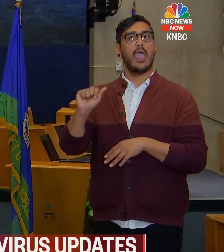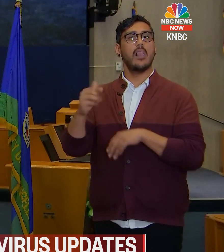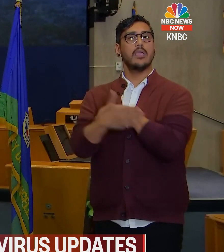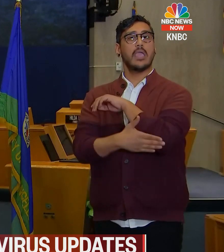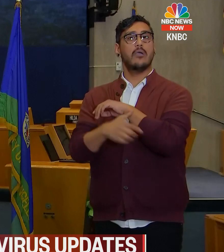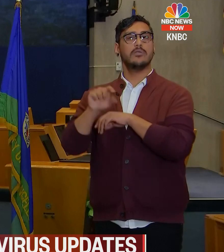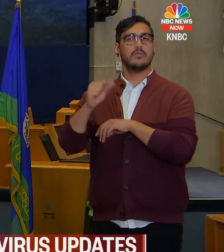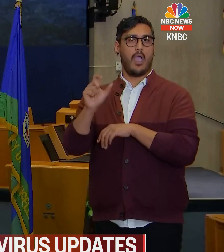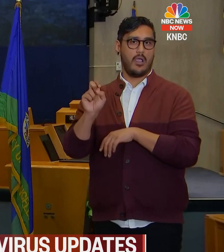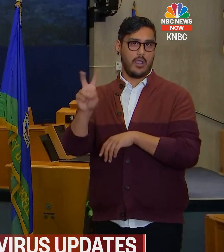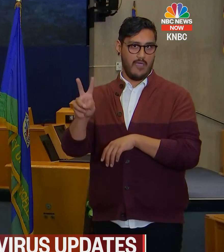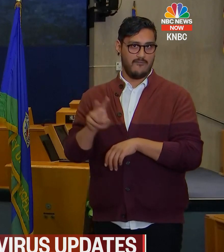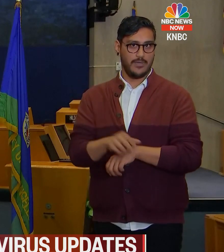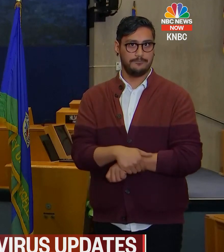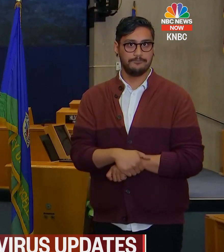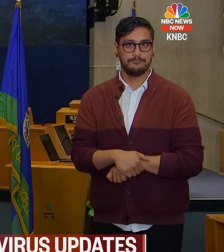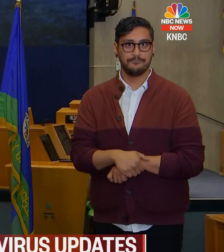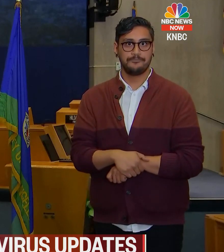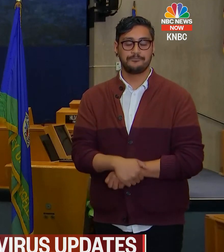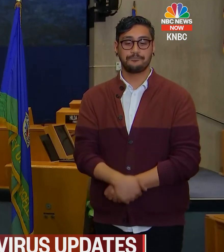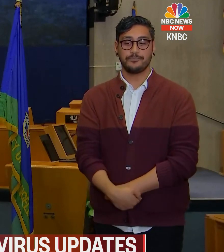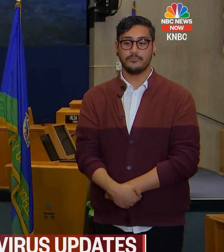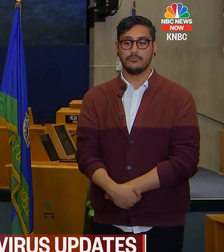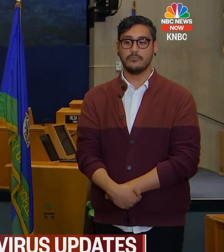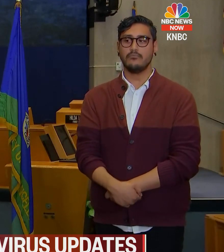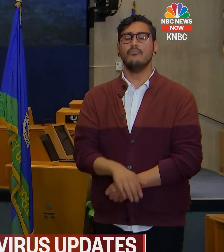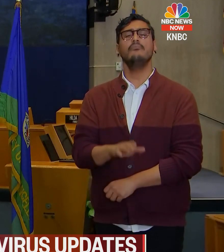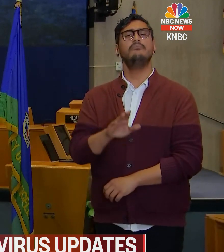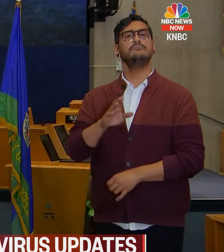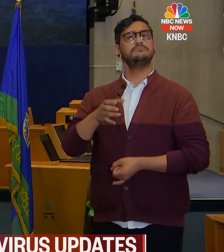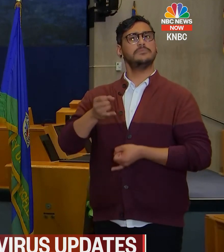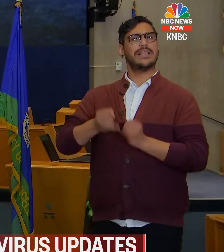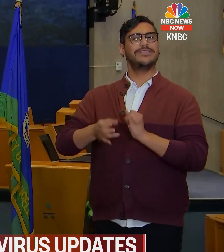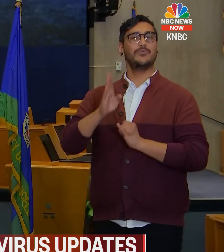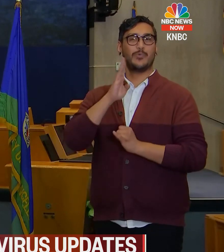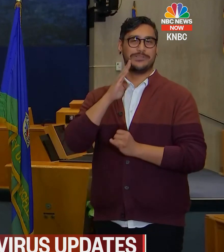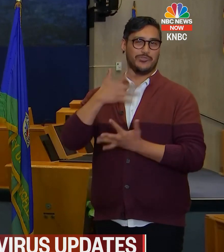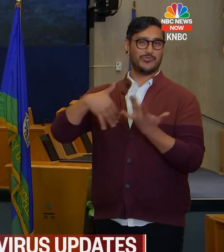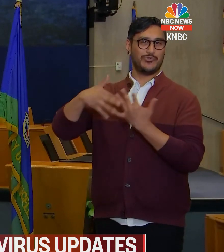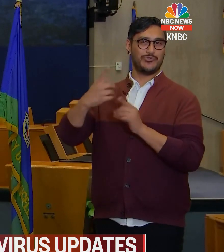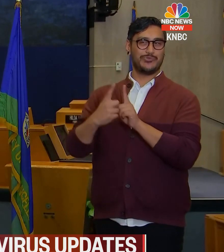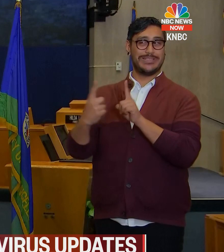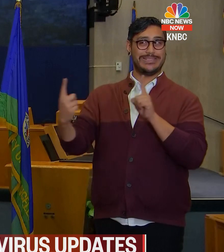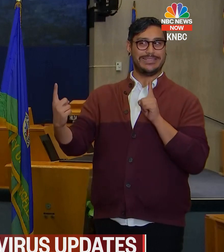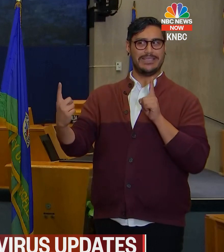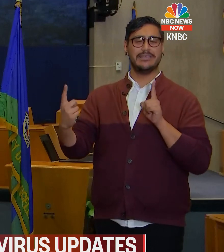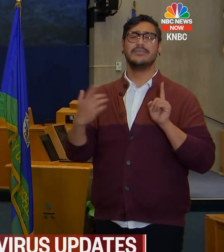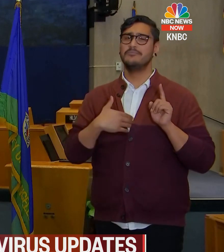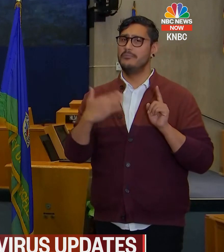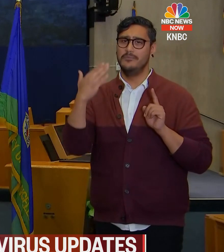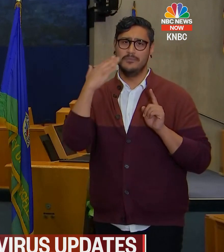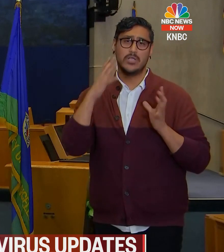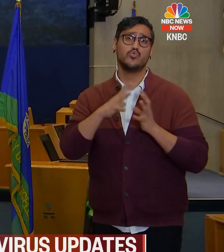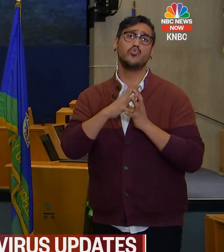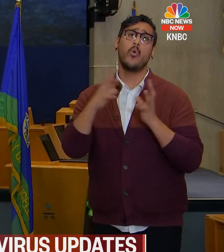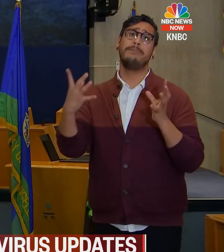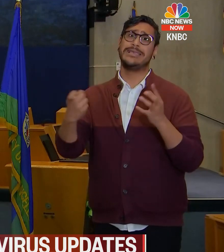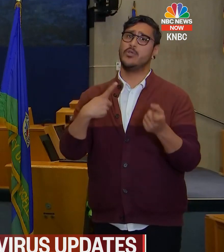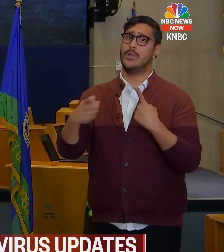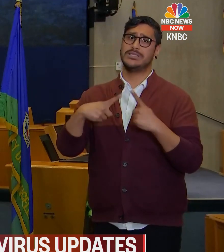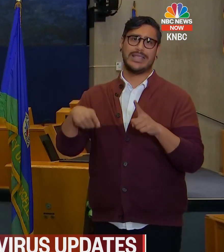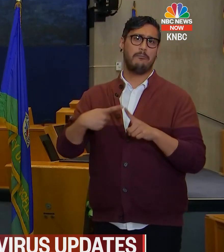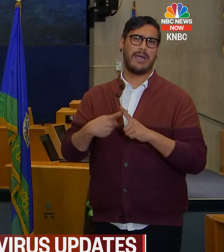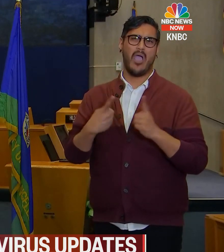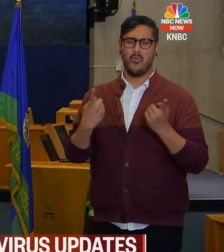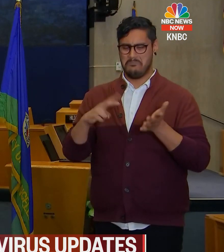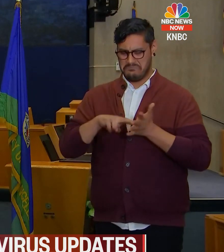publichealth.lacounty.gov. I'm going to close with social distancing because I know there are so many questions about what this